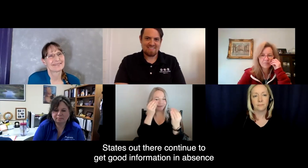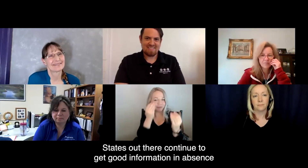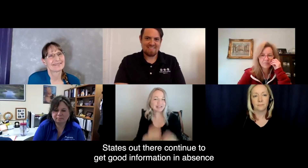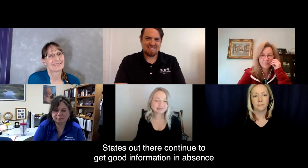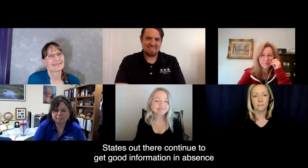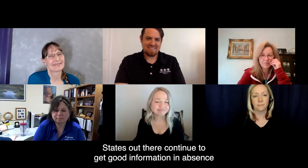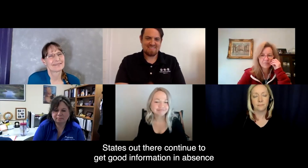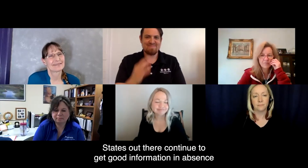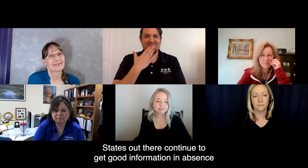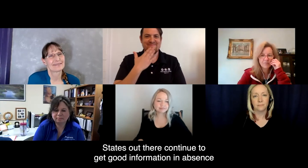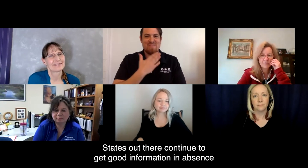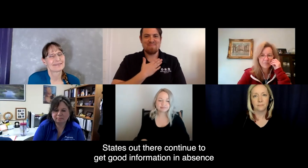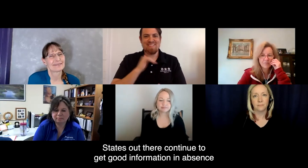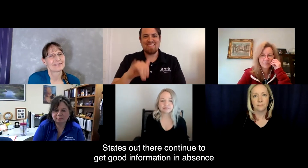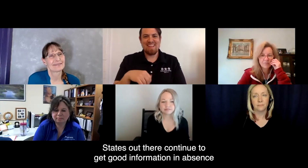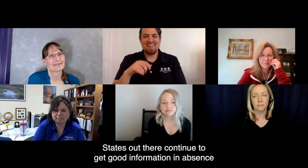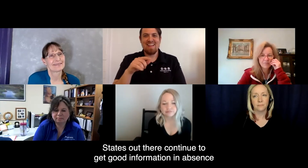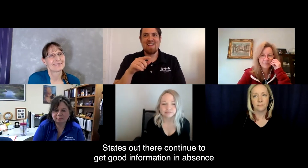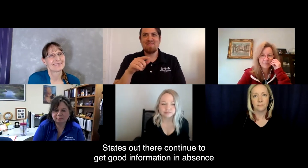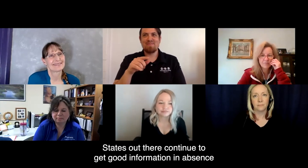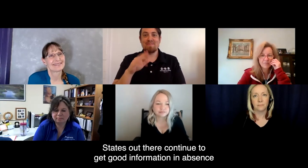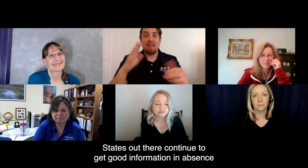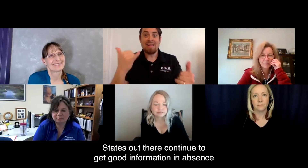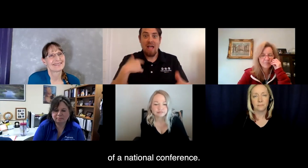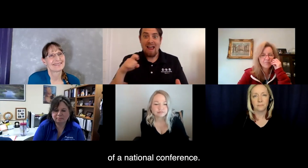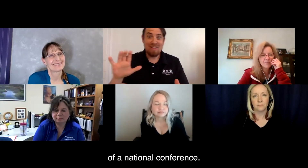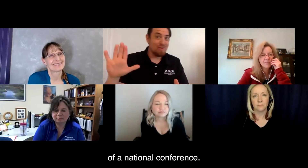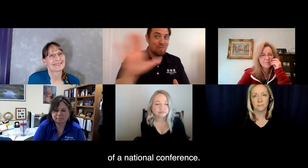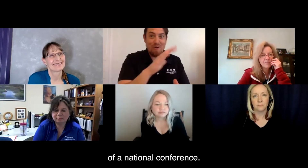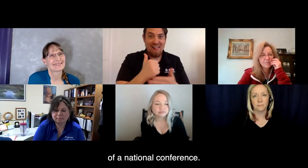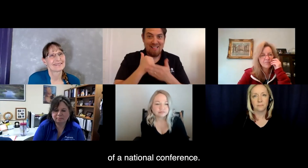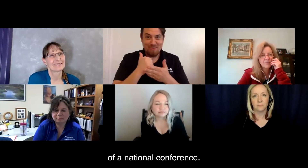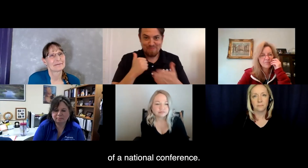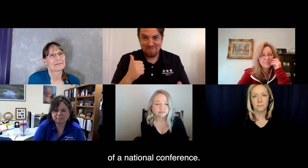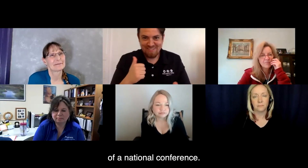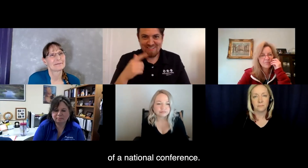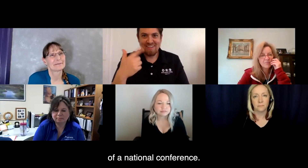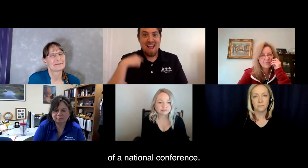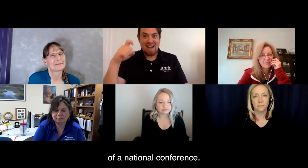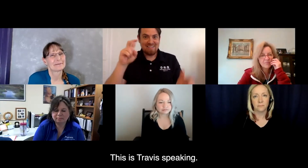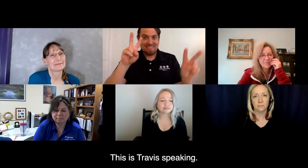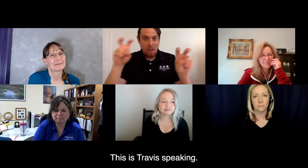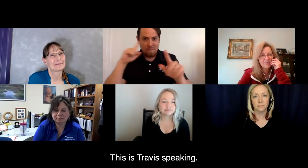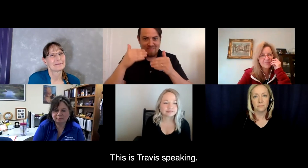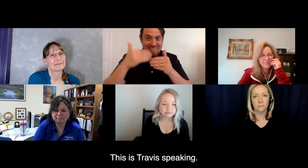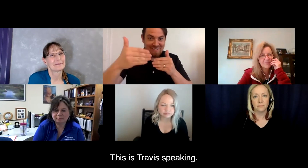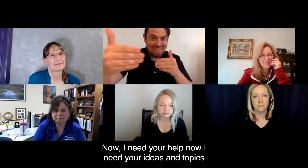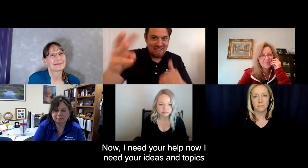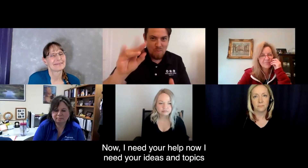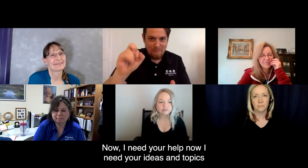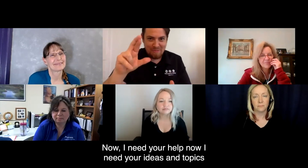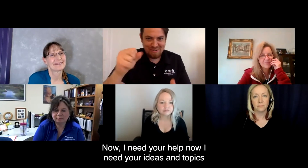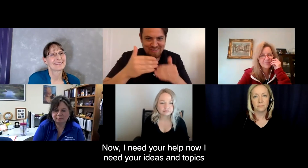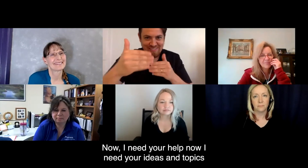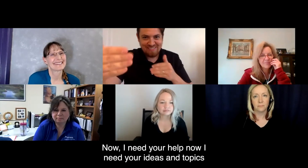states out there continue to get good information in absence of a national conference. This is Travis speaking. Now